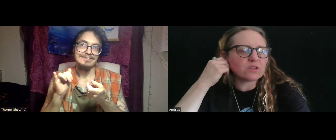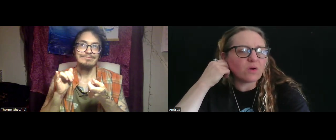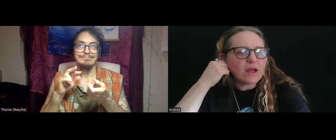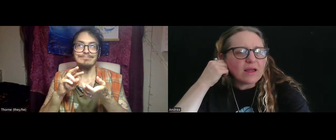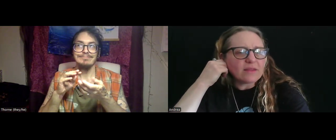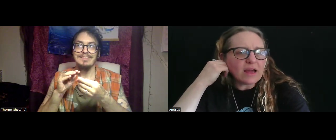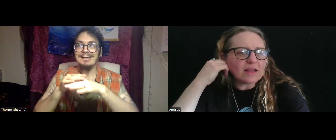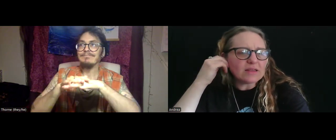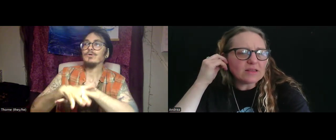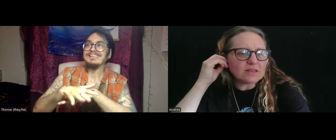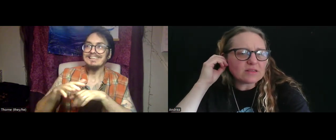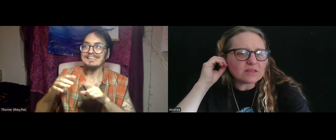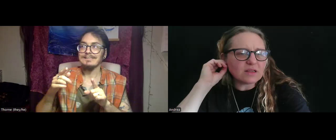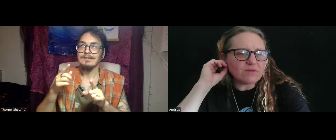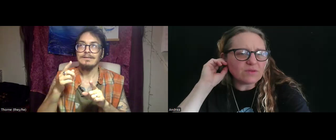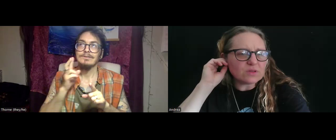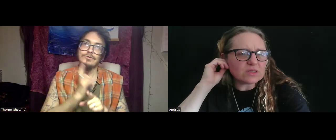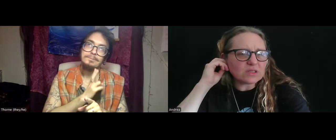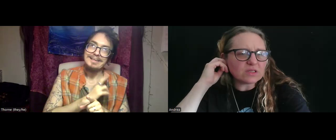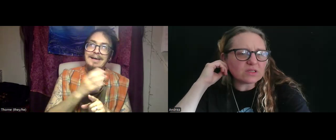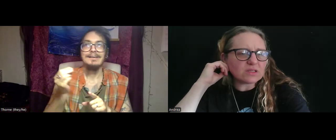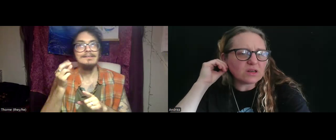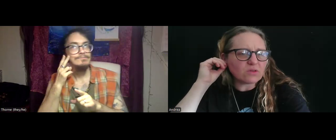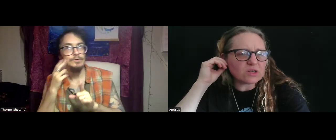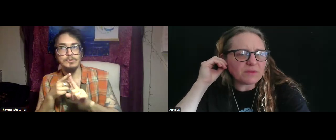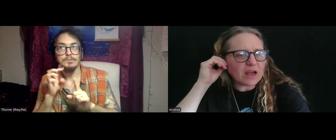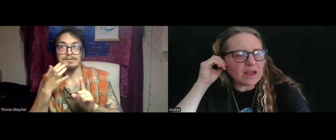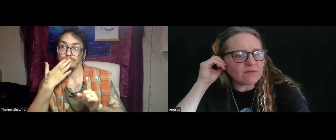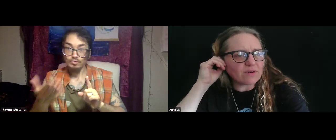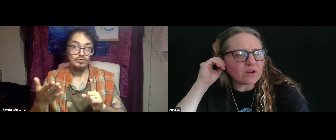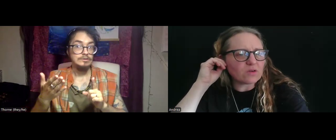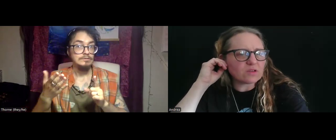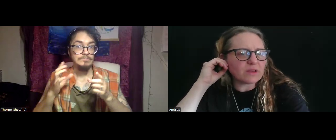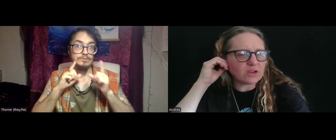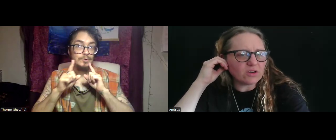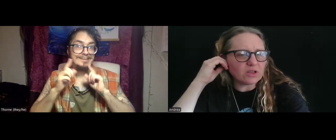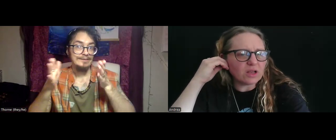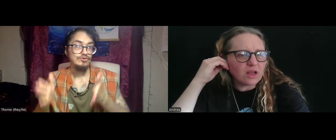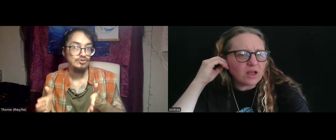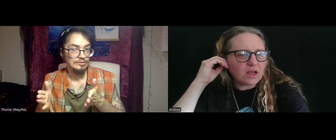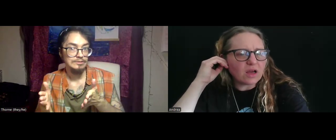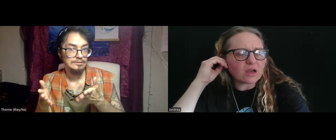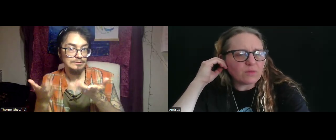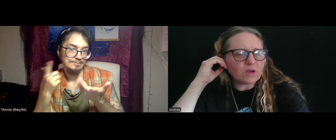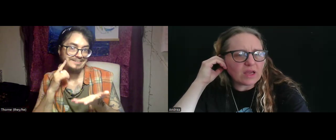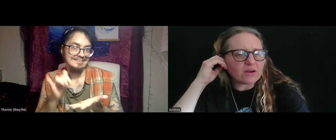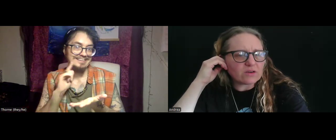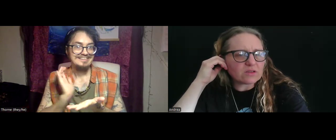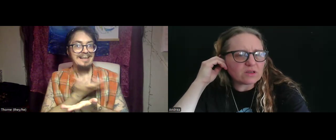So that is influences, the Gemini and Virgo to be good communicators,